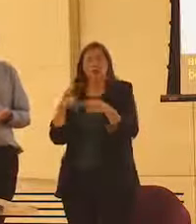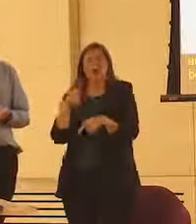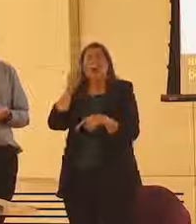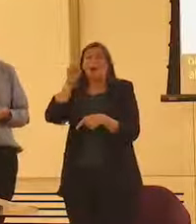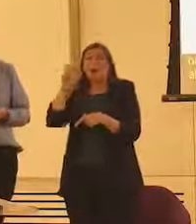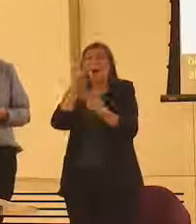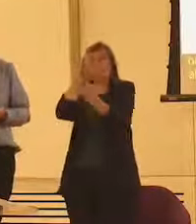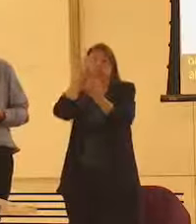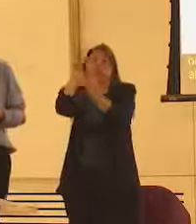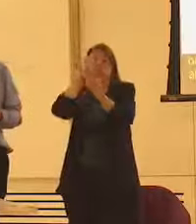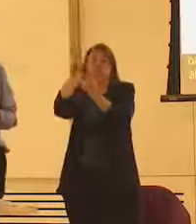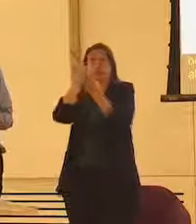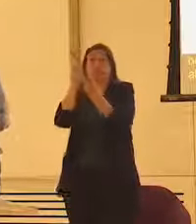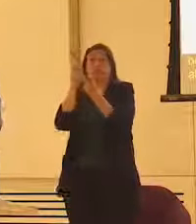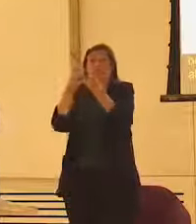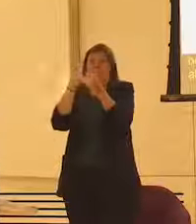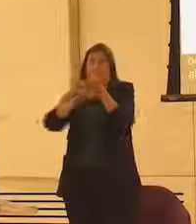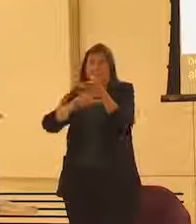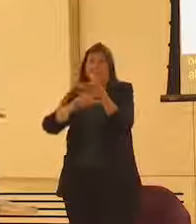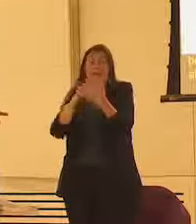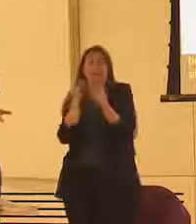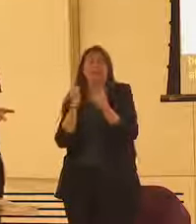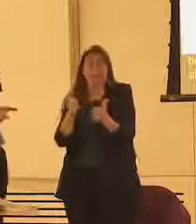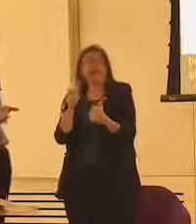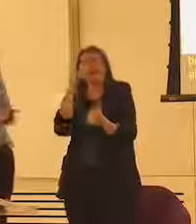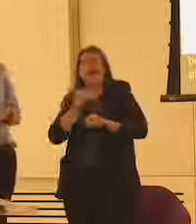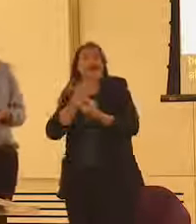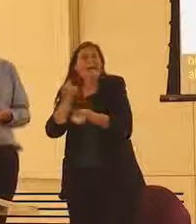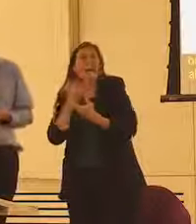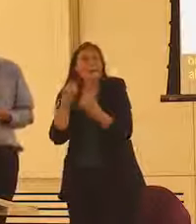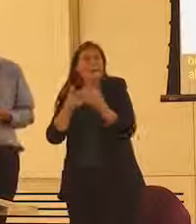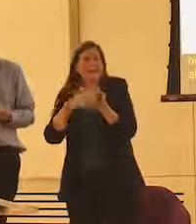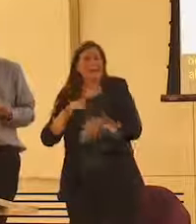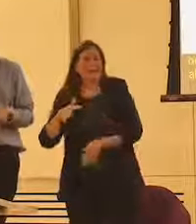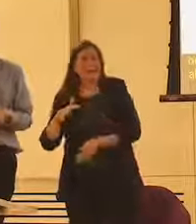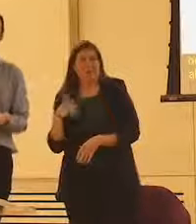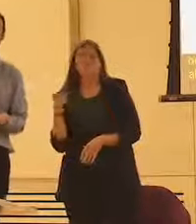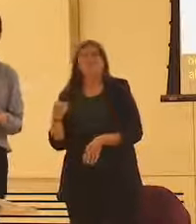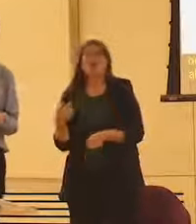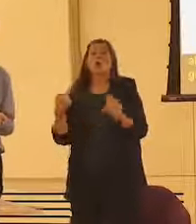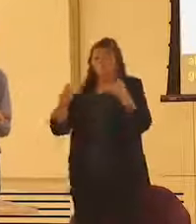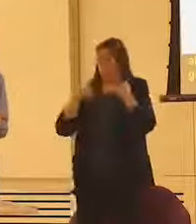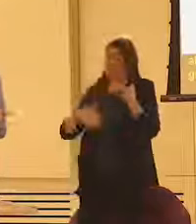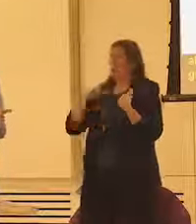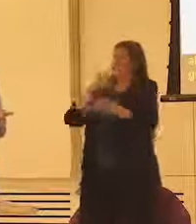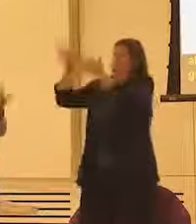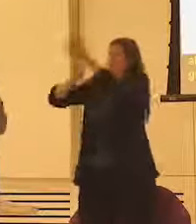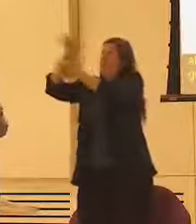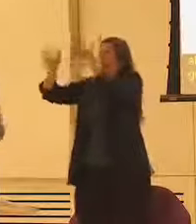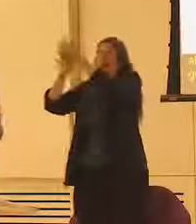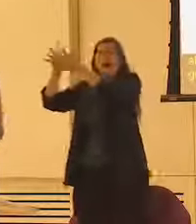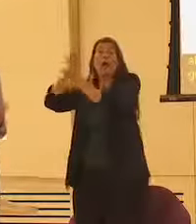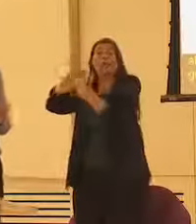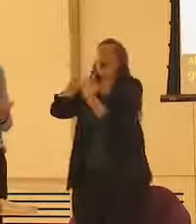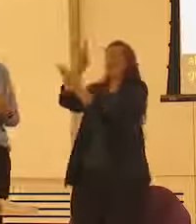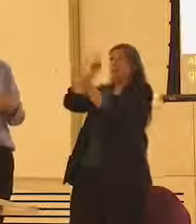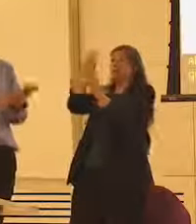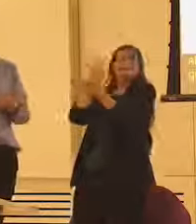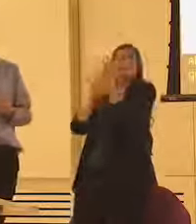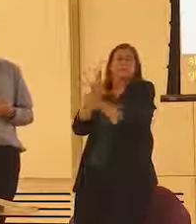receptively he's best in BSL. So I grew up signing to him, but not receiving sign back, but I still spent my